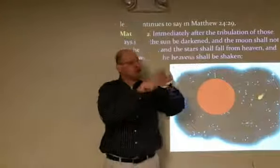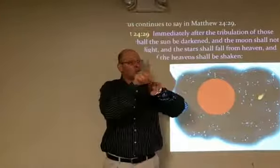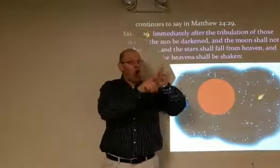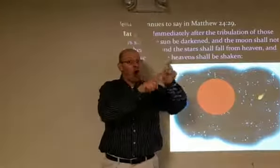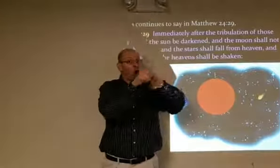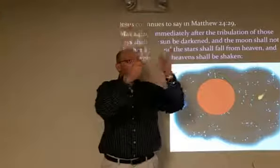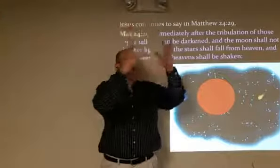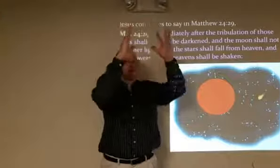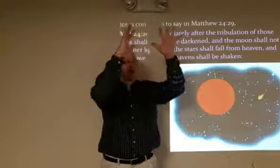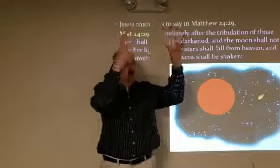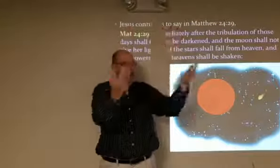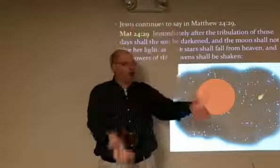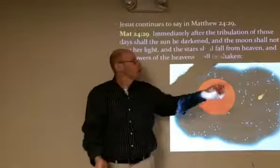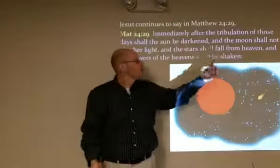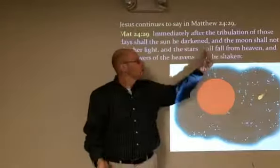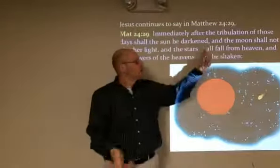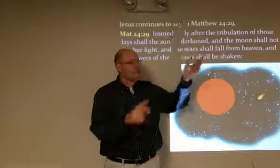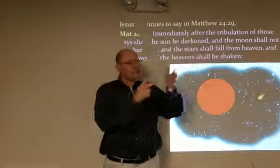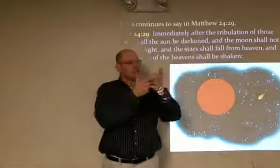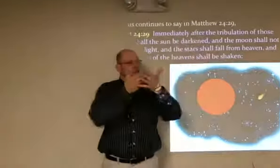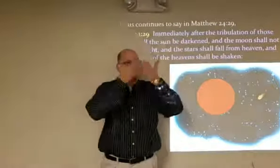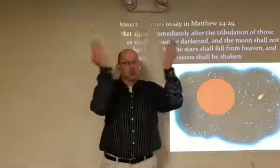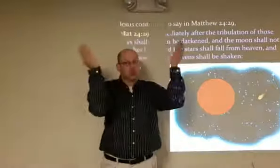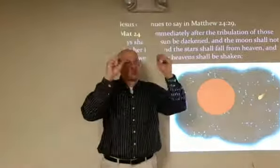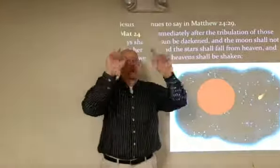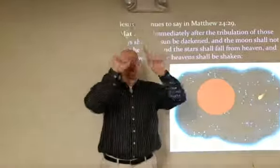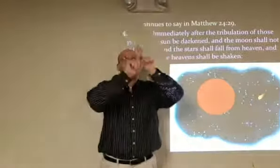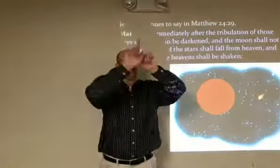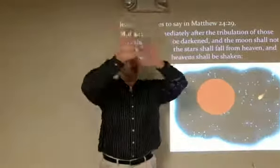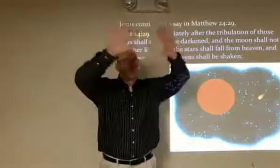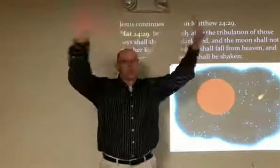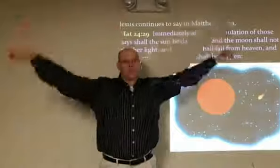and the stars shall fall from heaven,